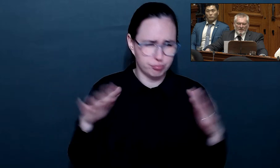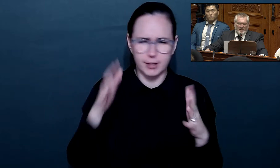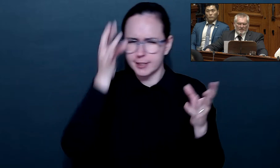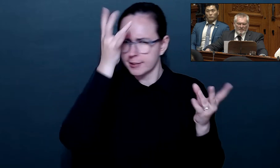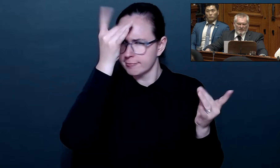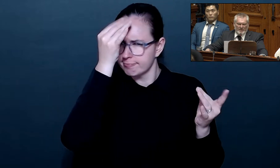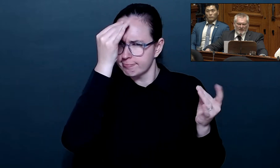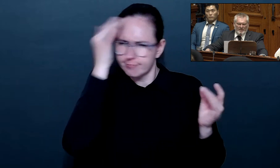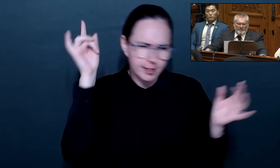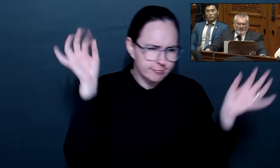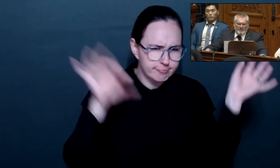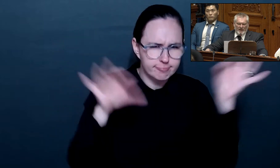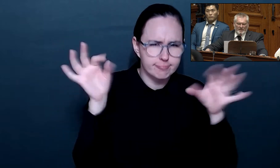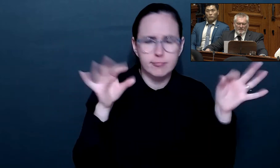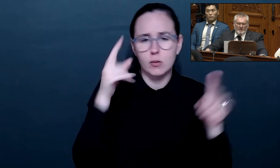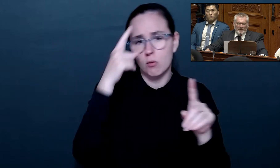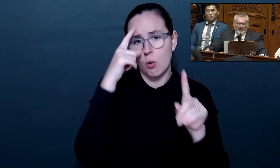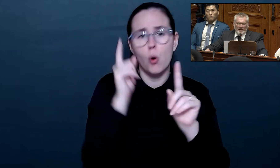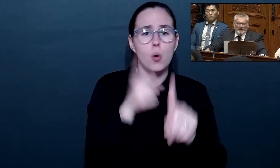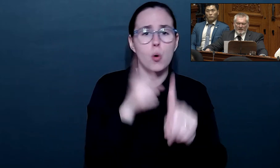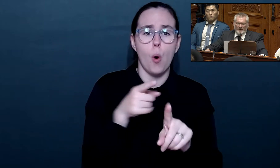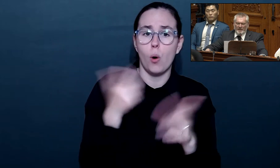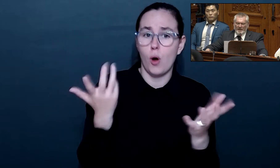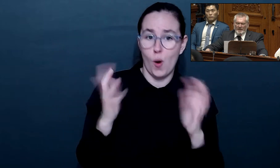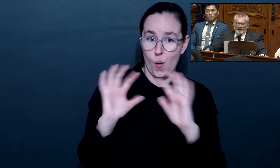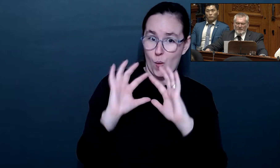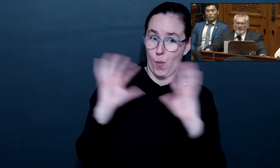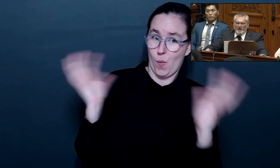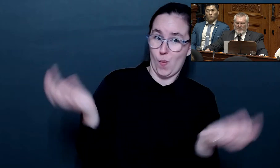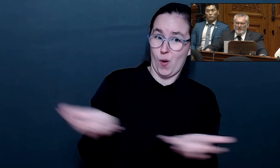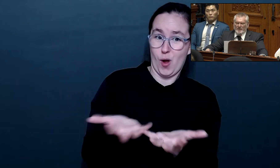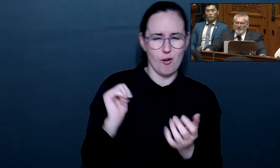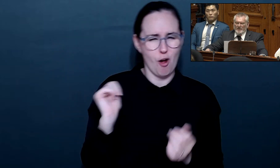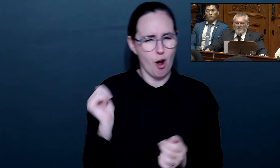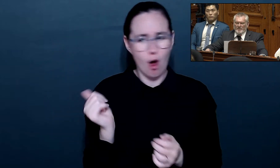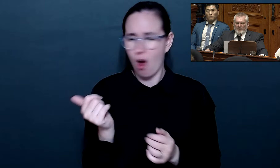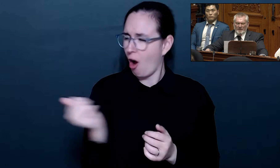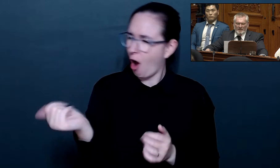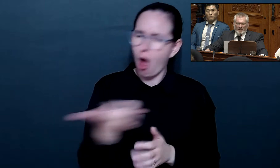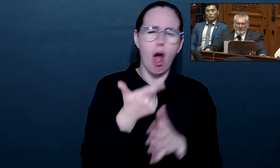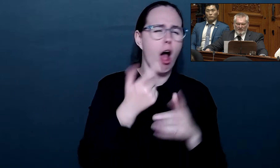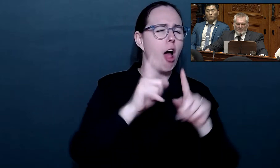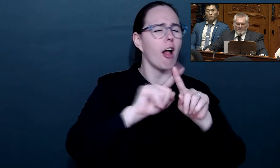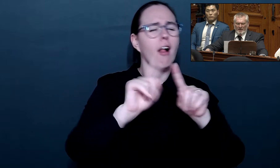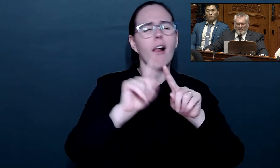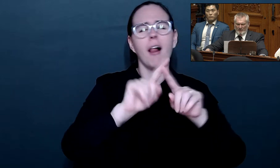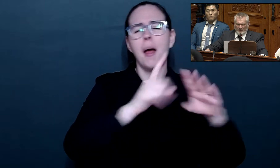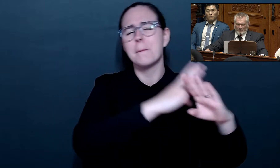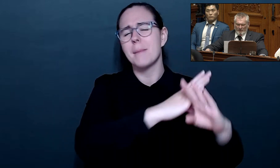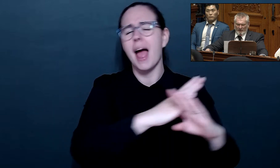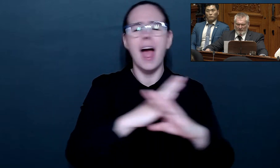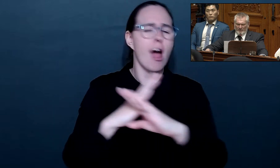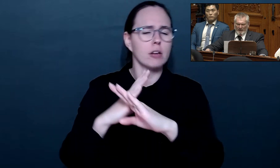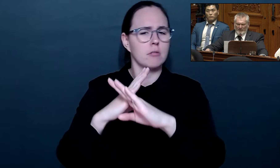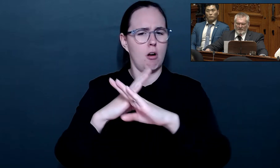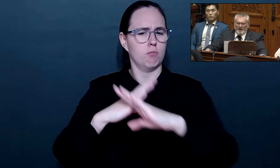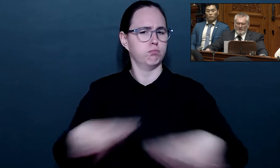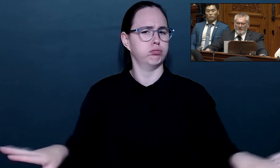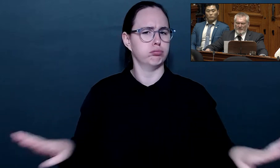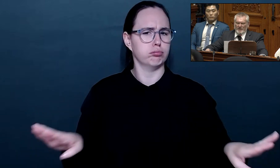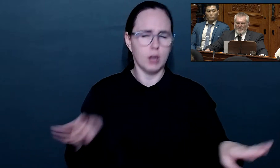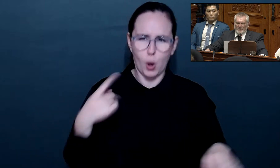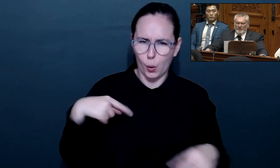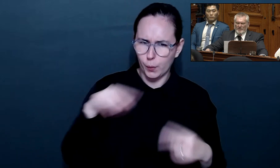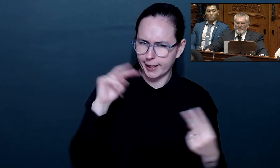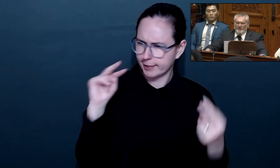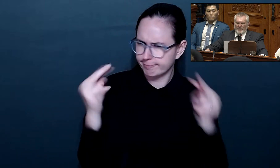contagious. From the insightful discussions to the innovative ideas shared, it was abundantly clear that we're moving in the right